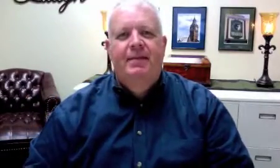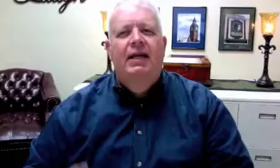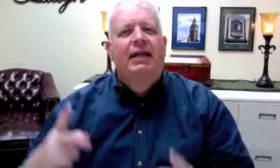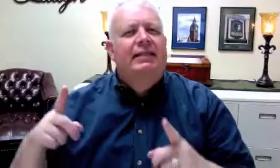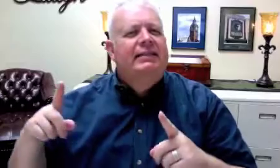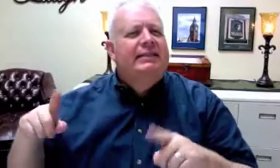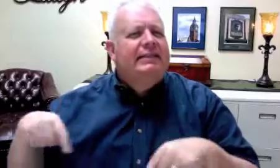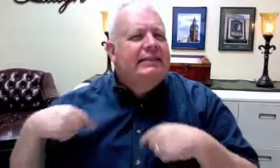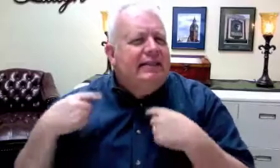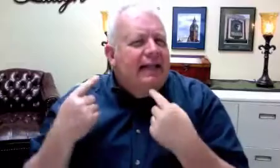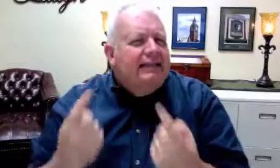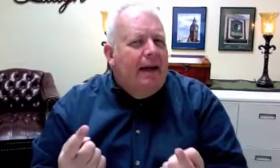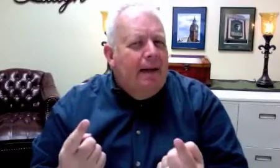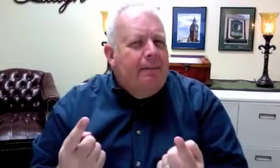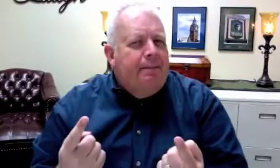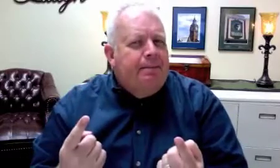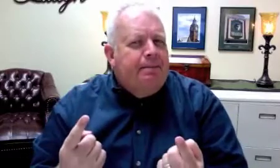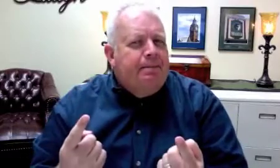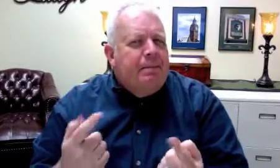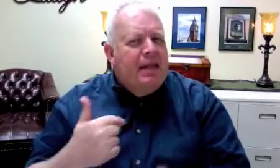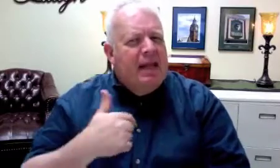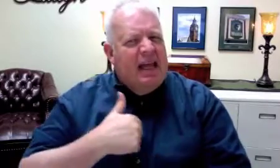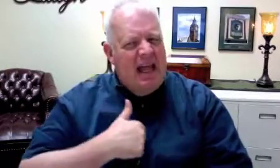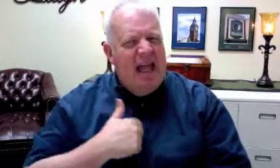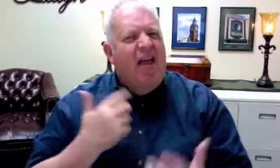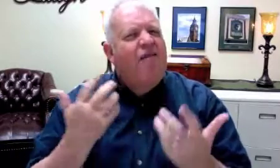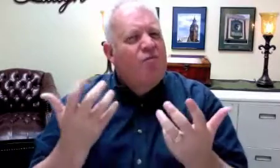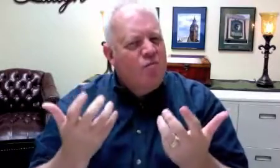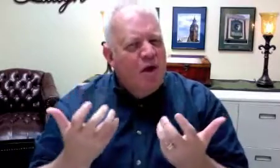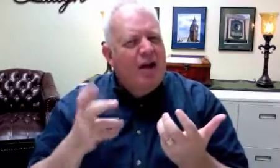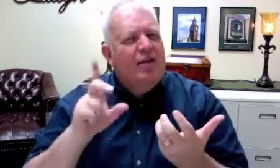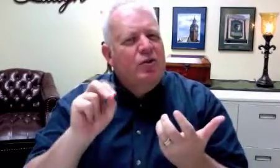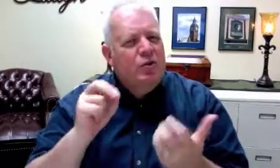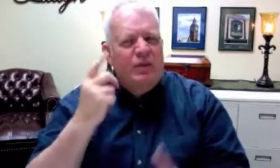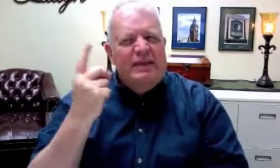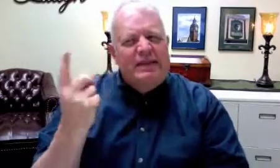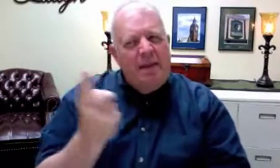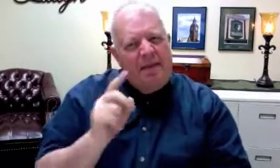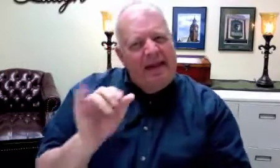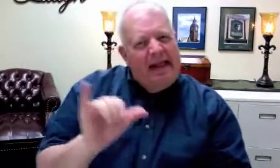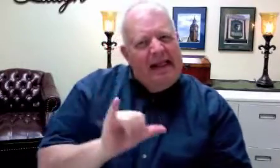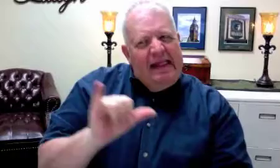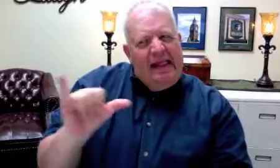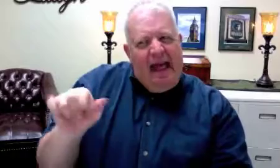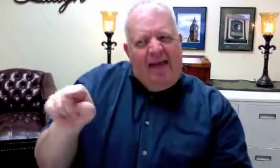Since that time, I have wanted to do something similar in my yard.